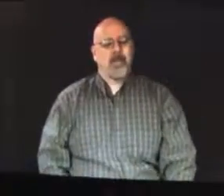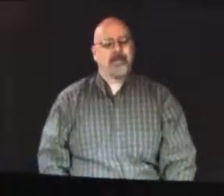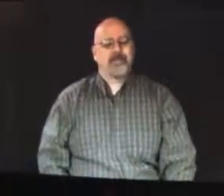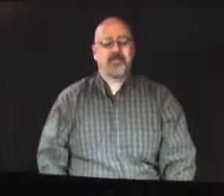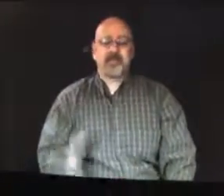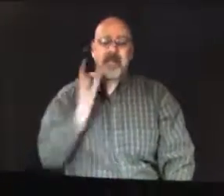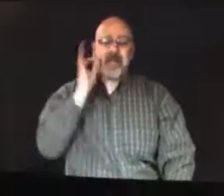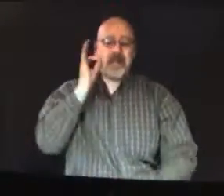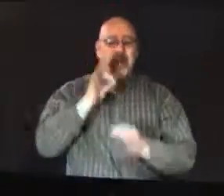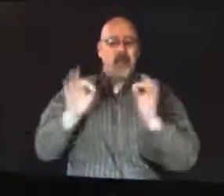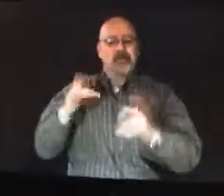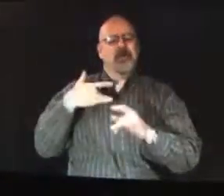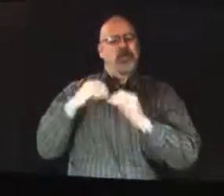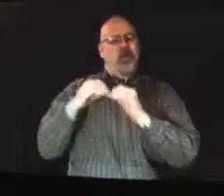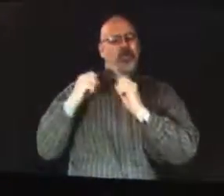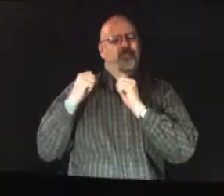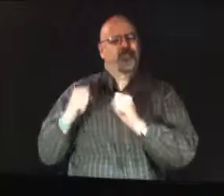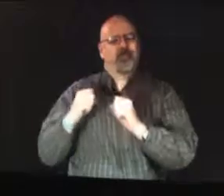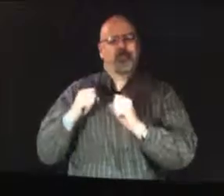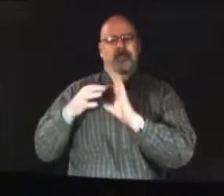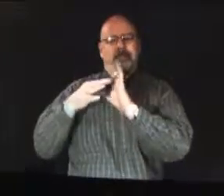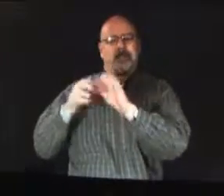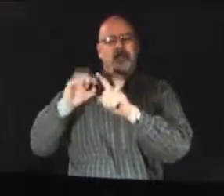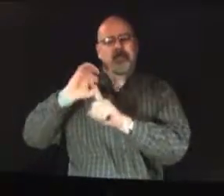Other languages have their own